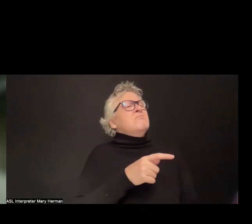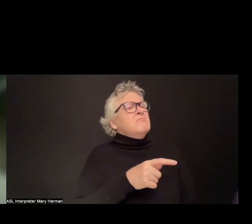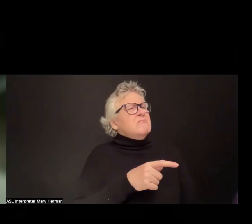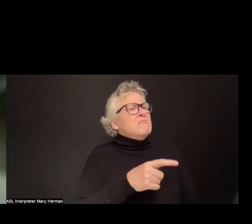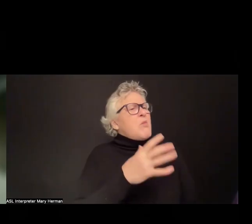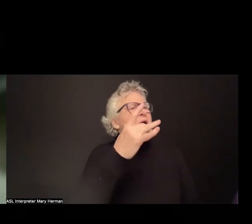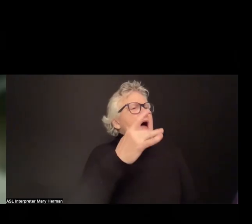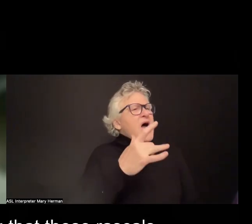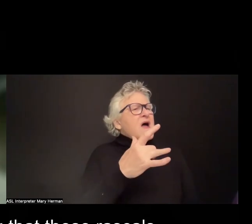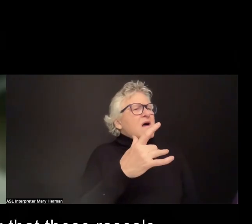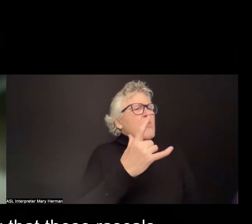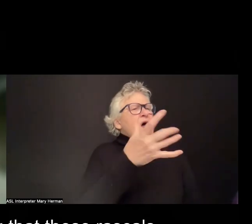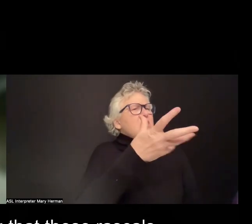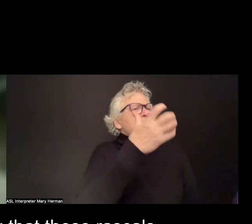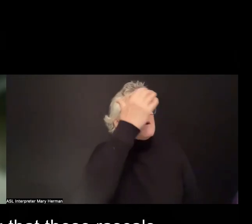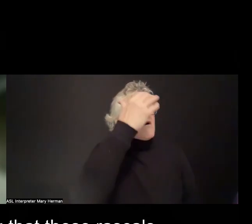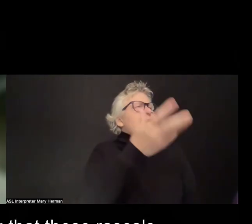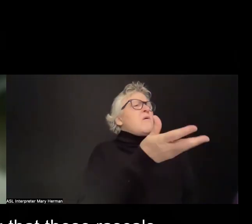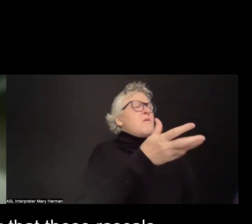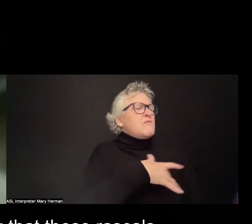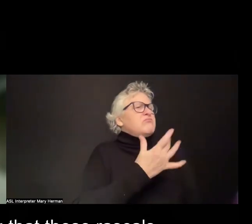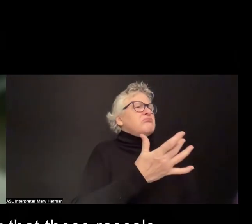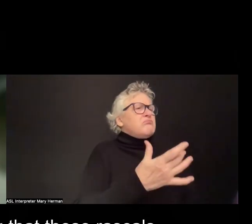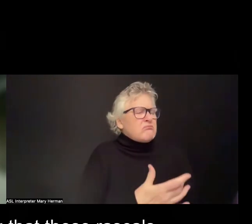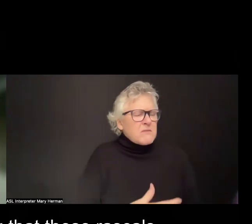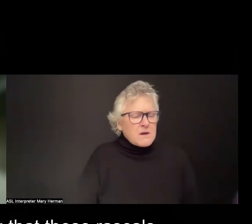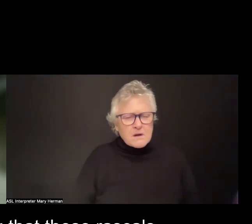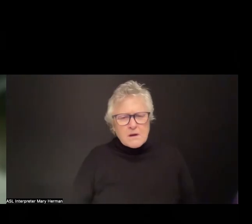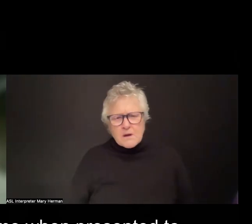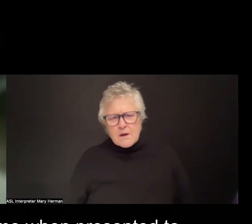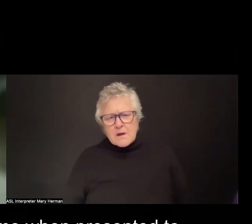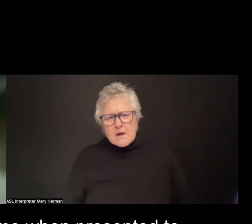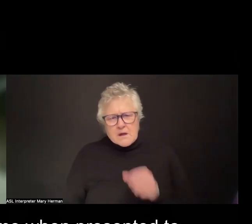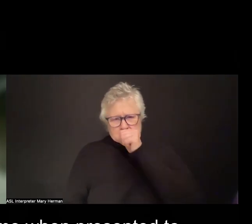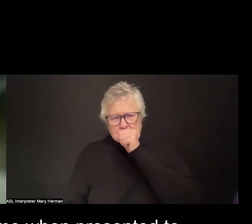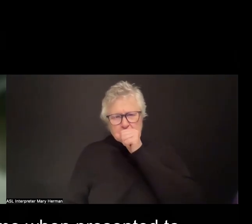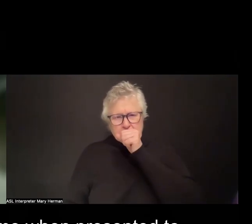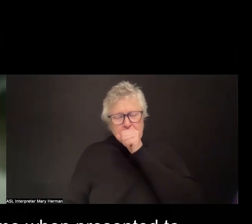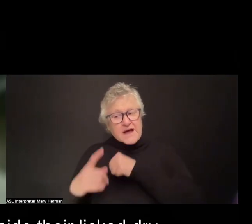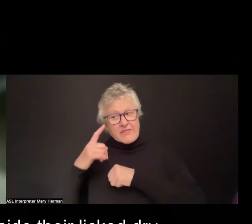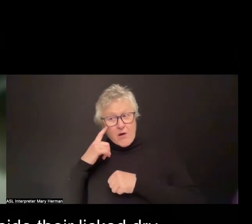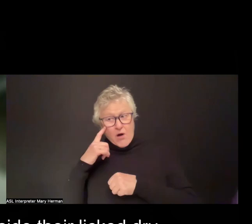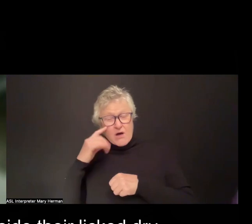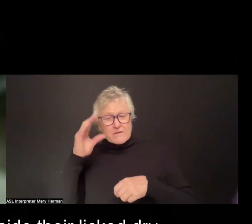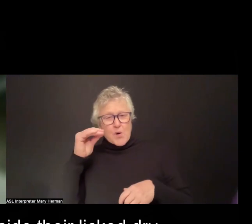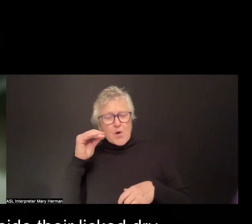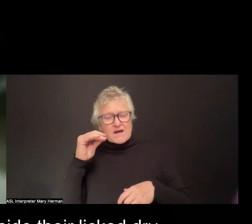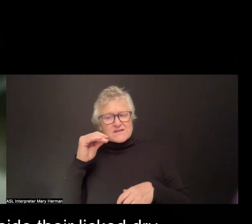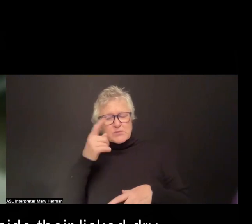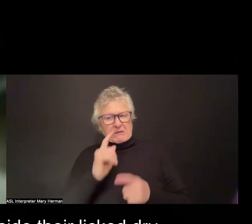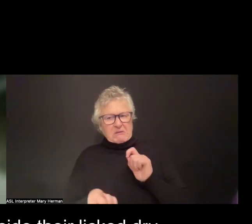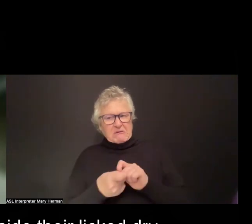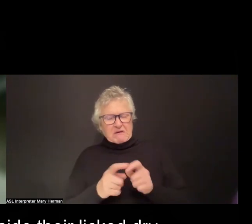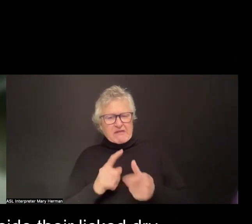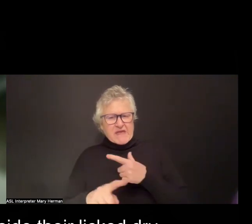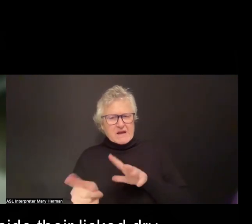now?" I weighed the risk that these rascals might cut and run with the pleasure such a prank would give me when presented to Mrs. Tomlinson, alongside